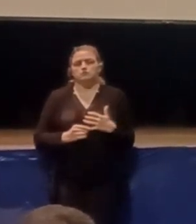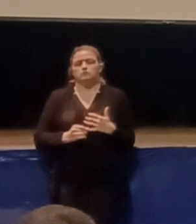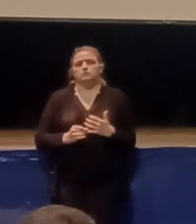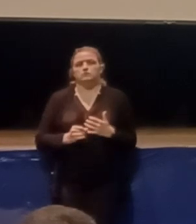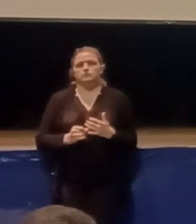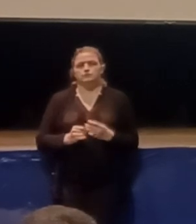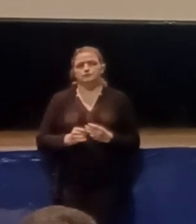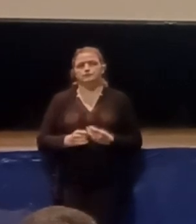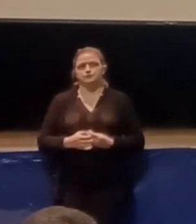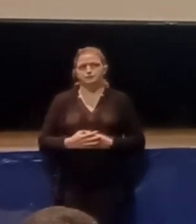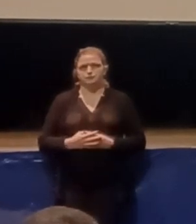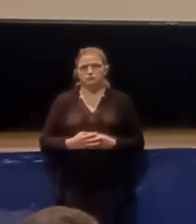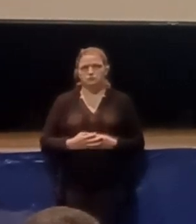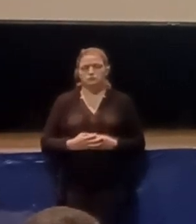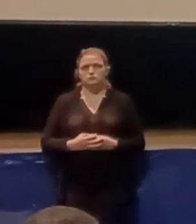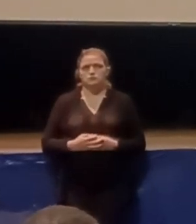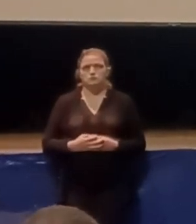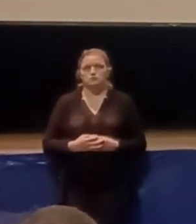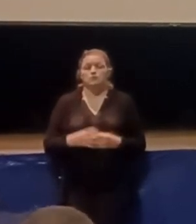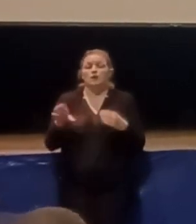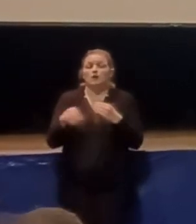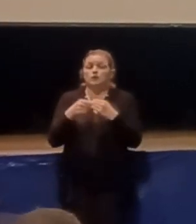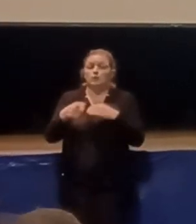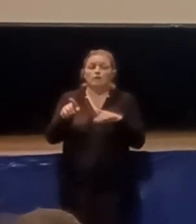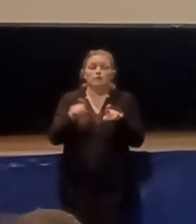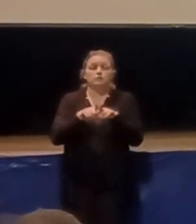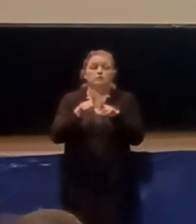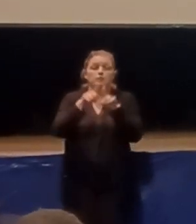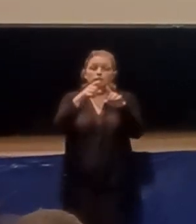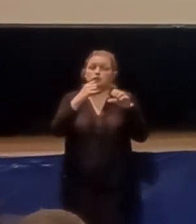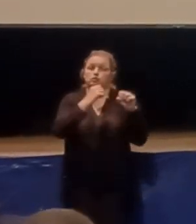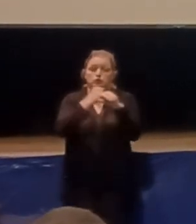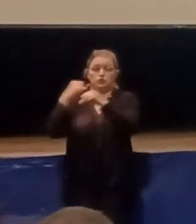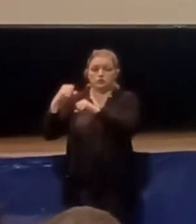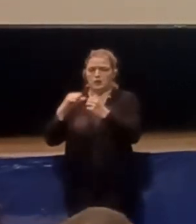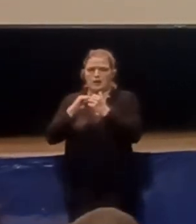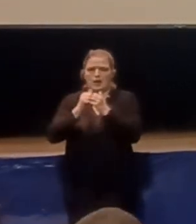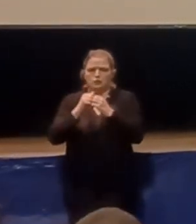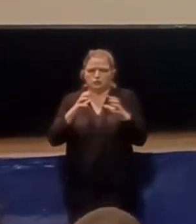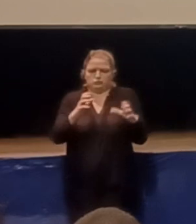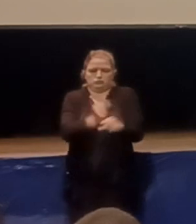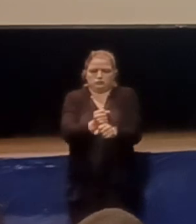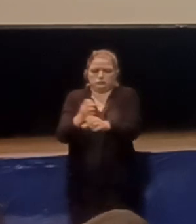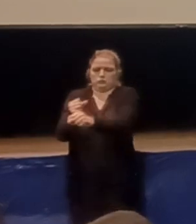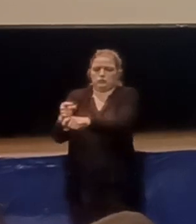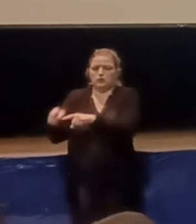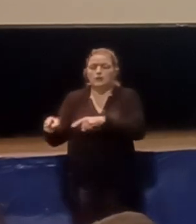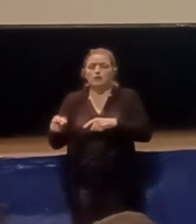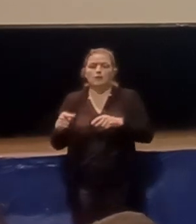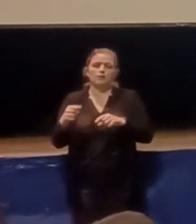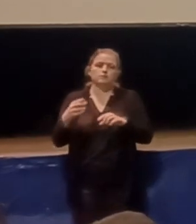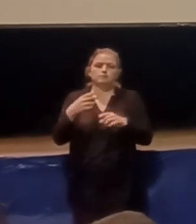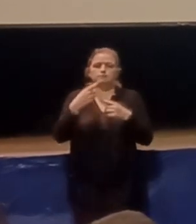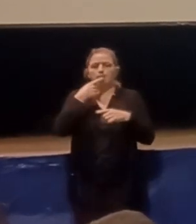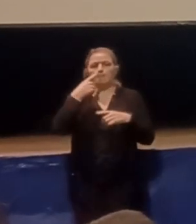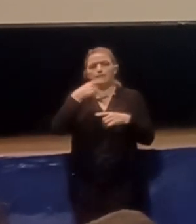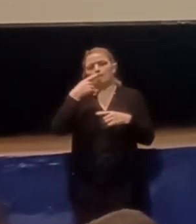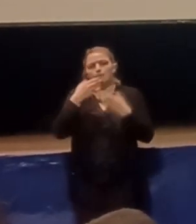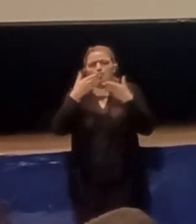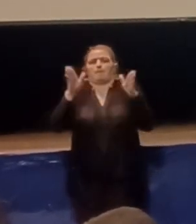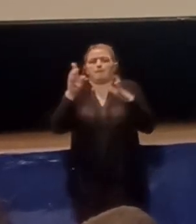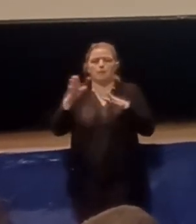been very strategic in looking at ways in which to consolidate the public works facility and ensure that we are still